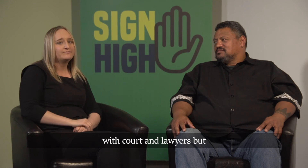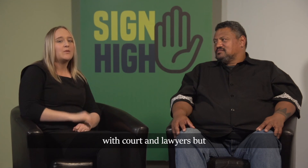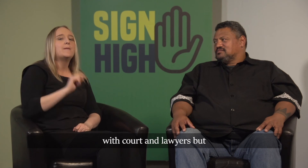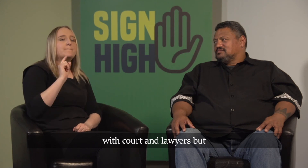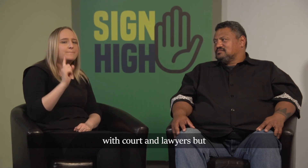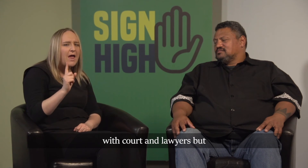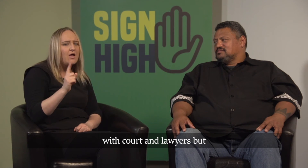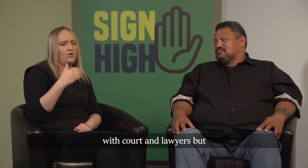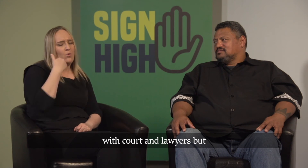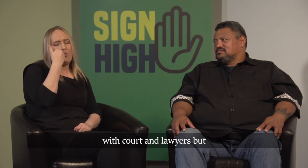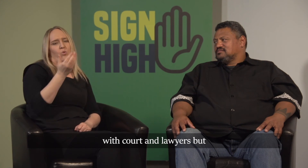and lawyers, but